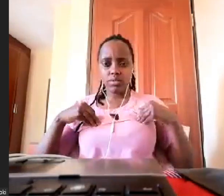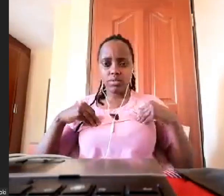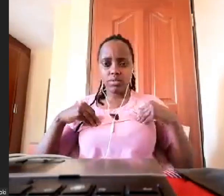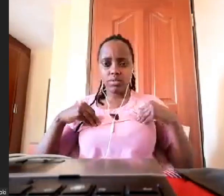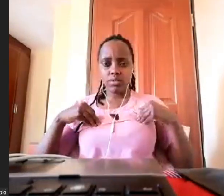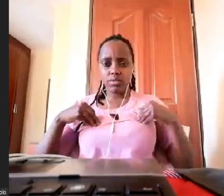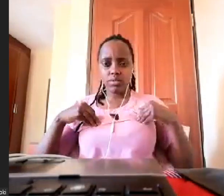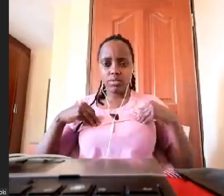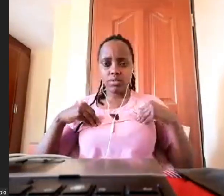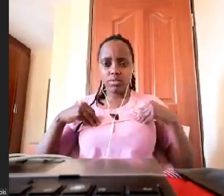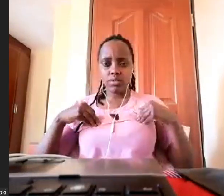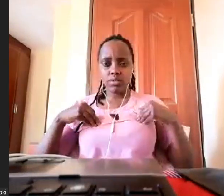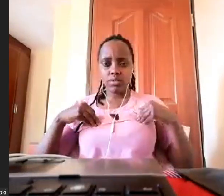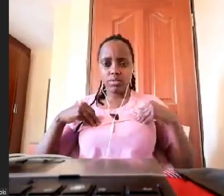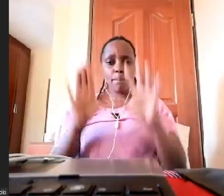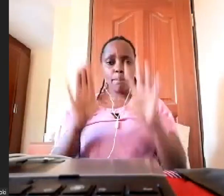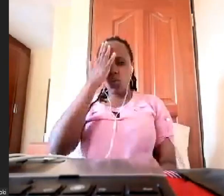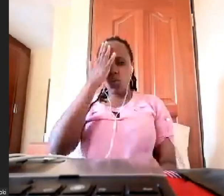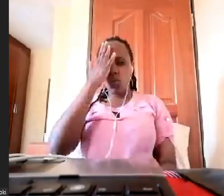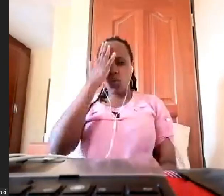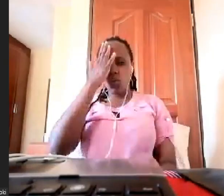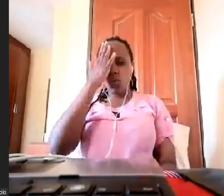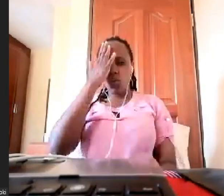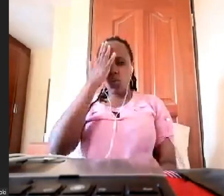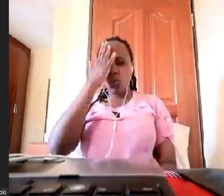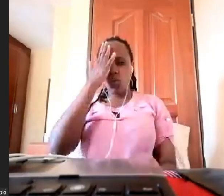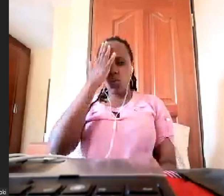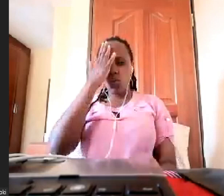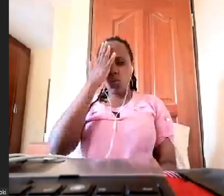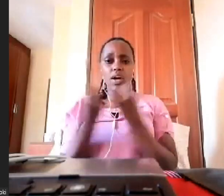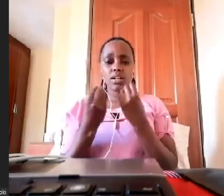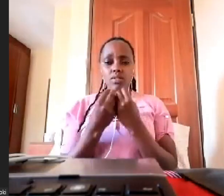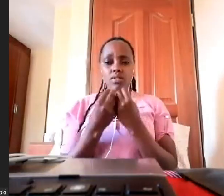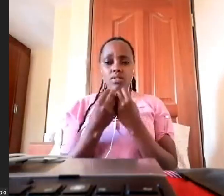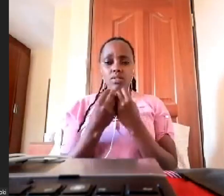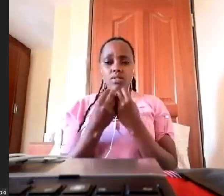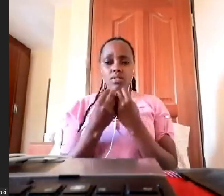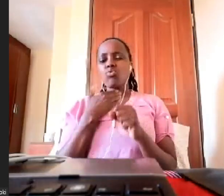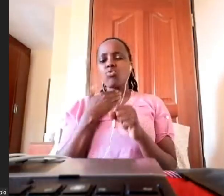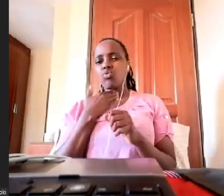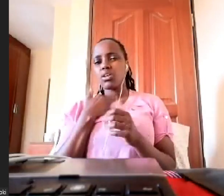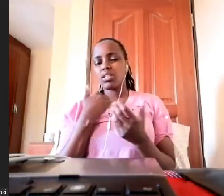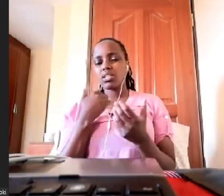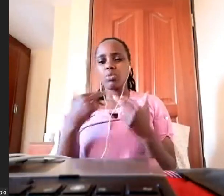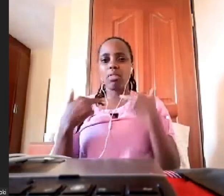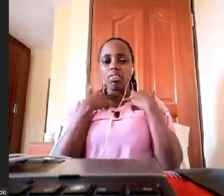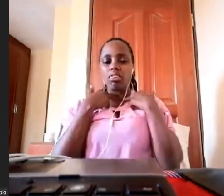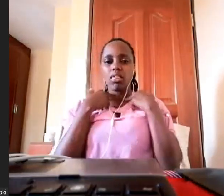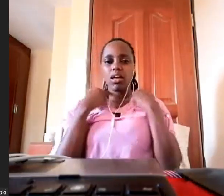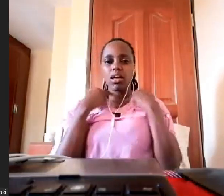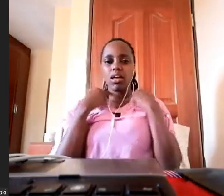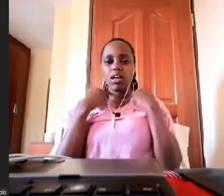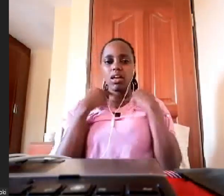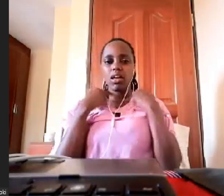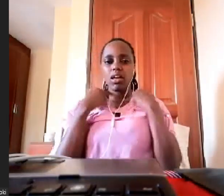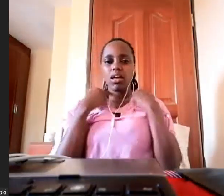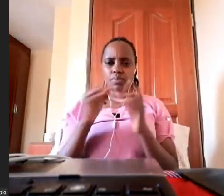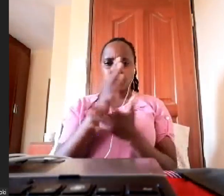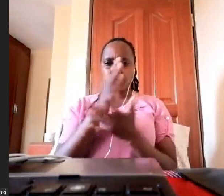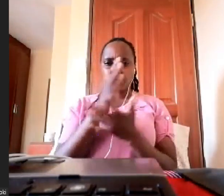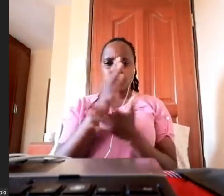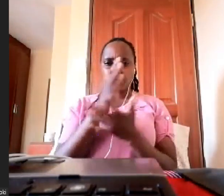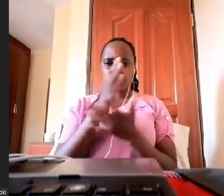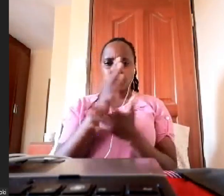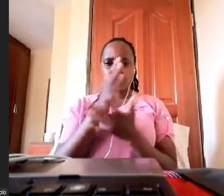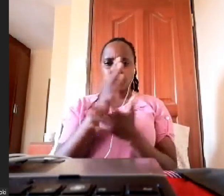also crucial because there are some organizations that wouldn't want to be tied in with some items